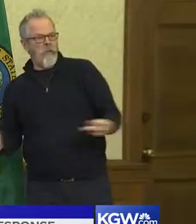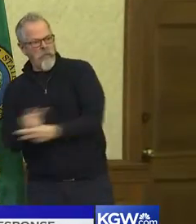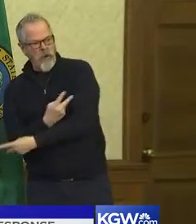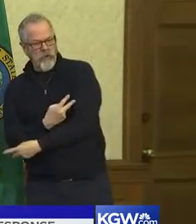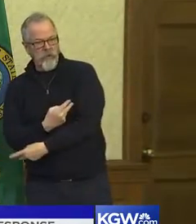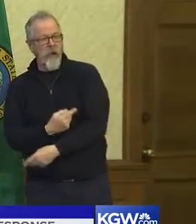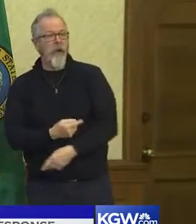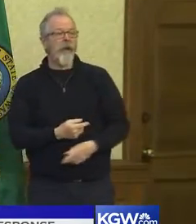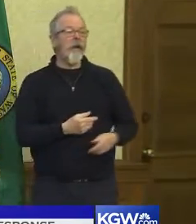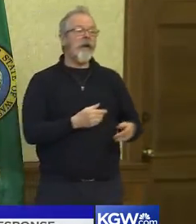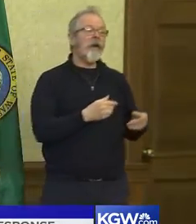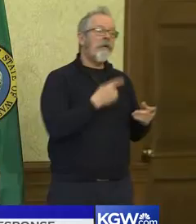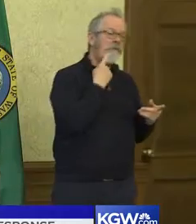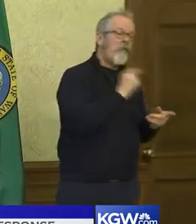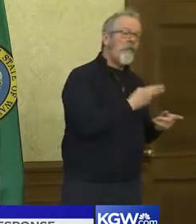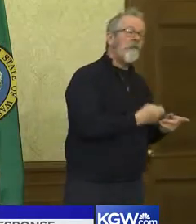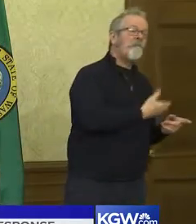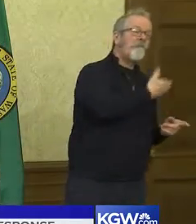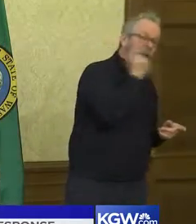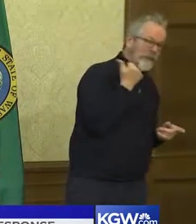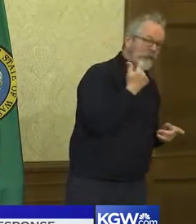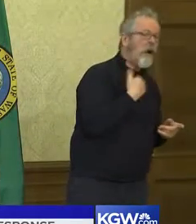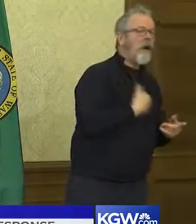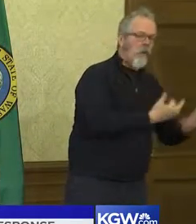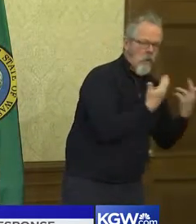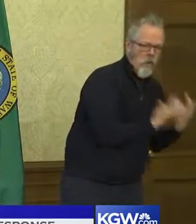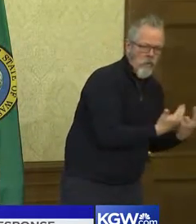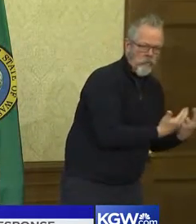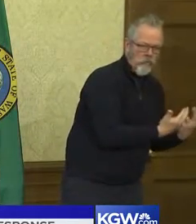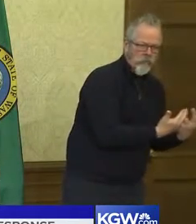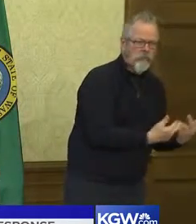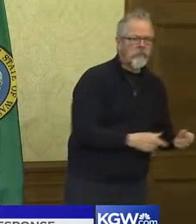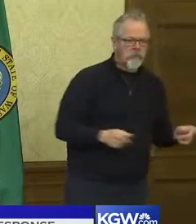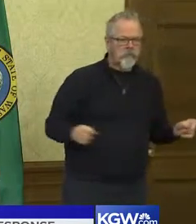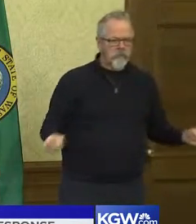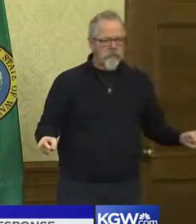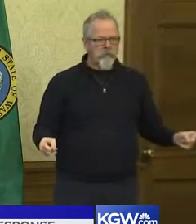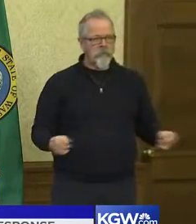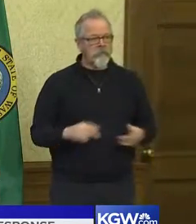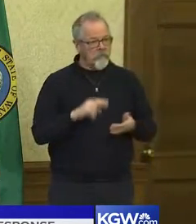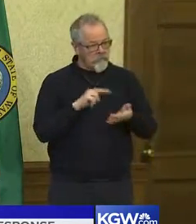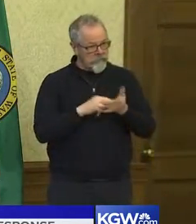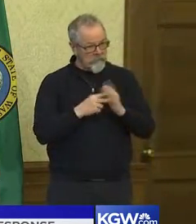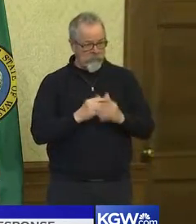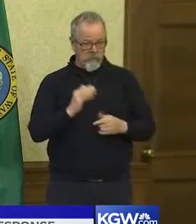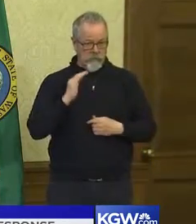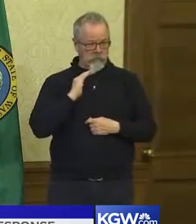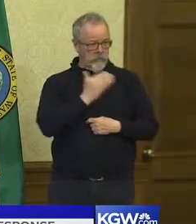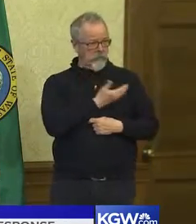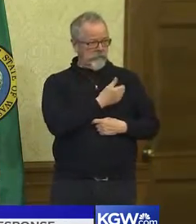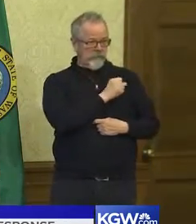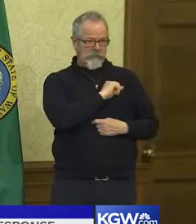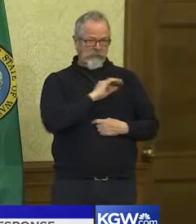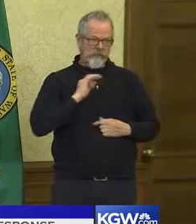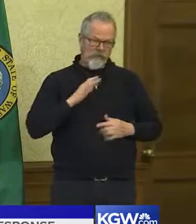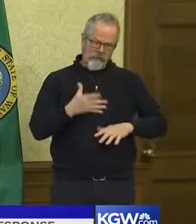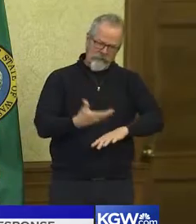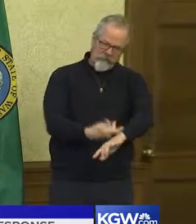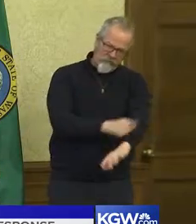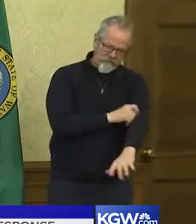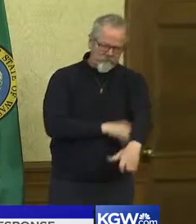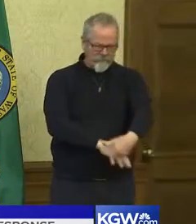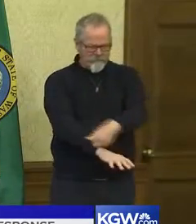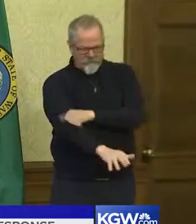on the website. In terms of the experience that people will have, part of the requirement from U.S. Department